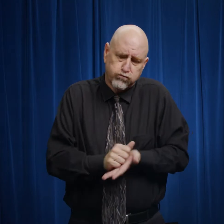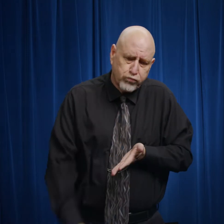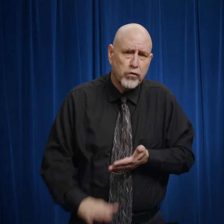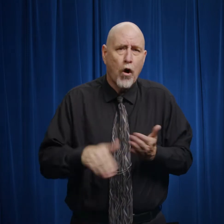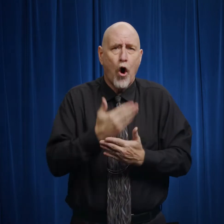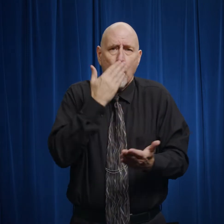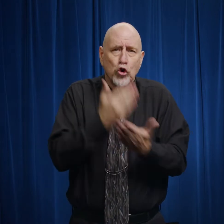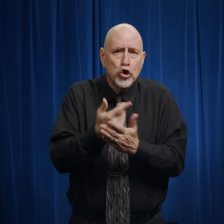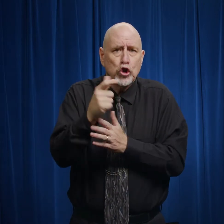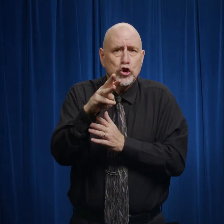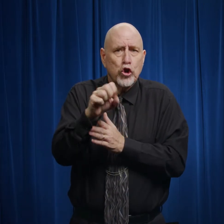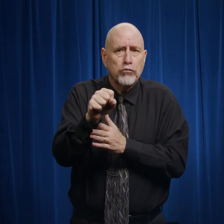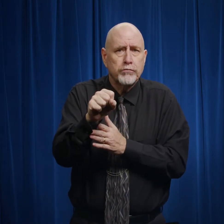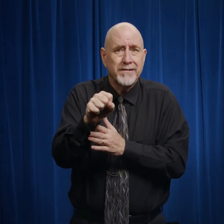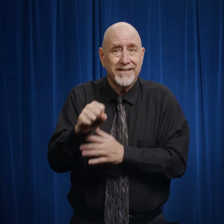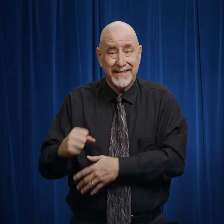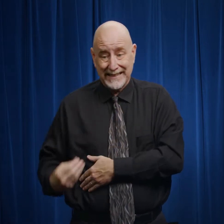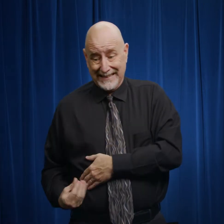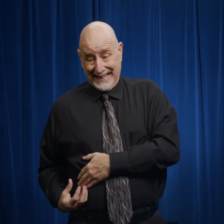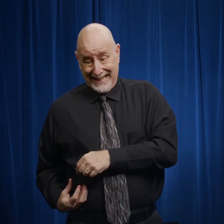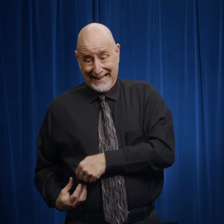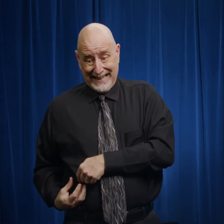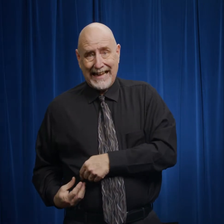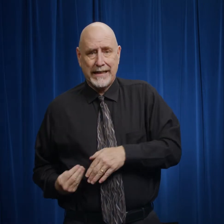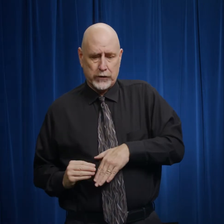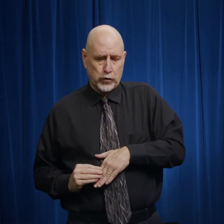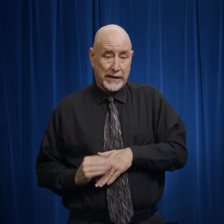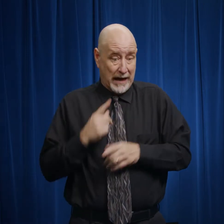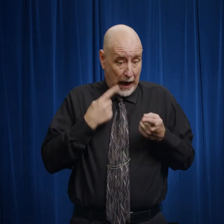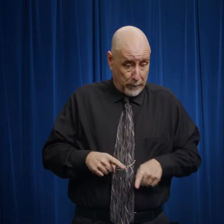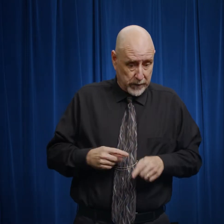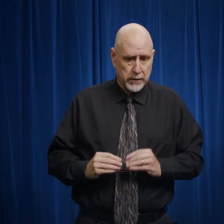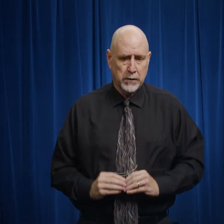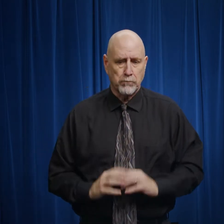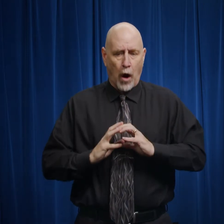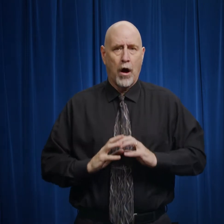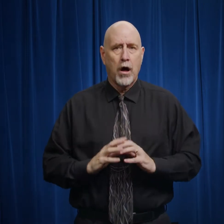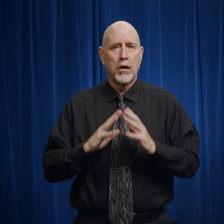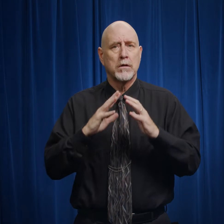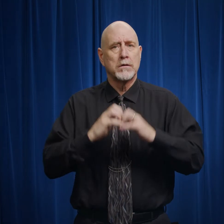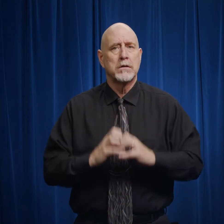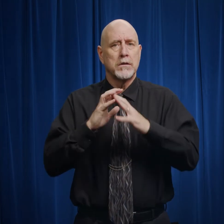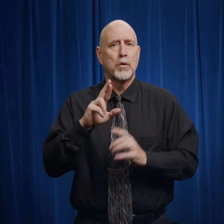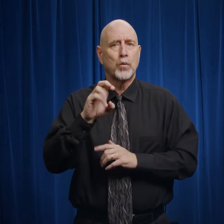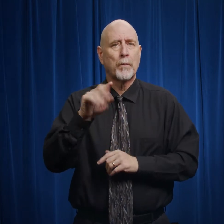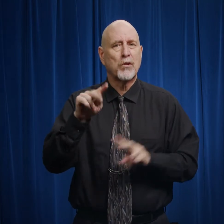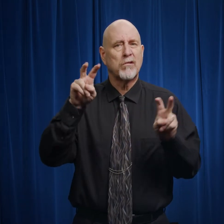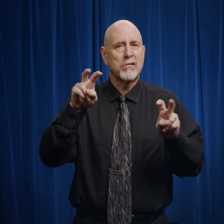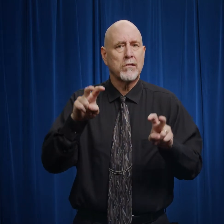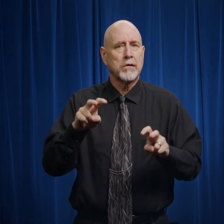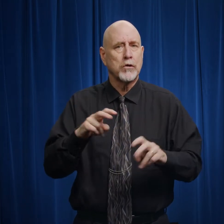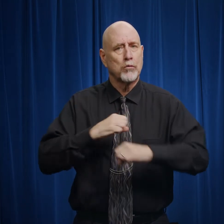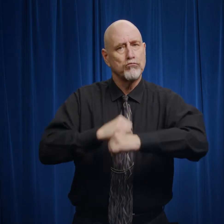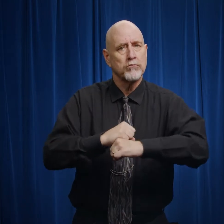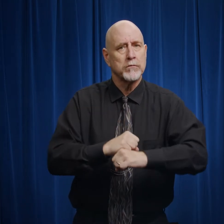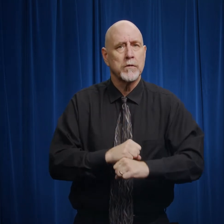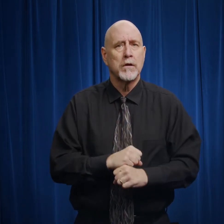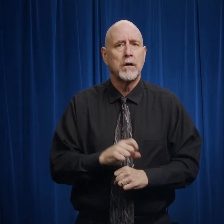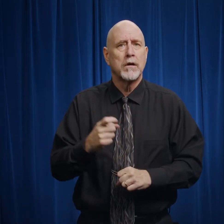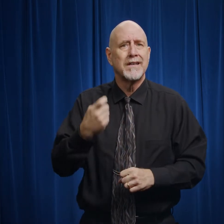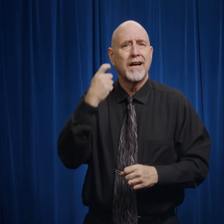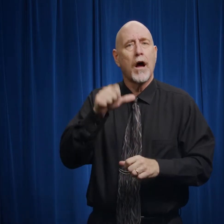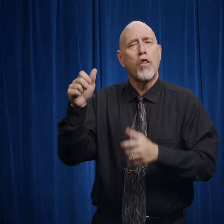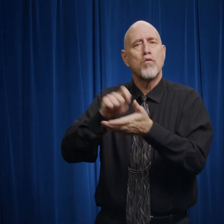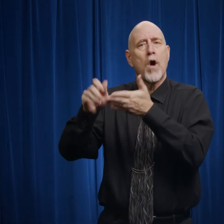is to reboot the digestive system in that case. Bill Parker, co-author of the latest